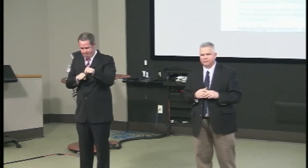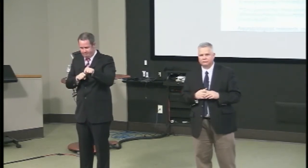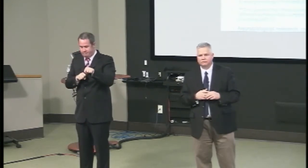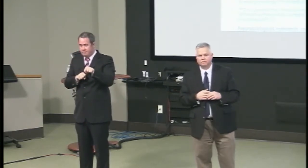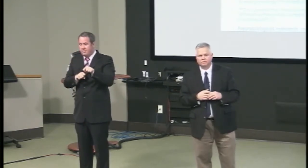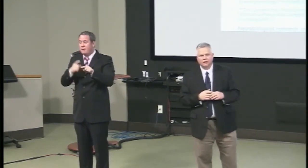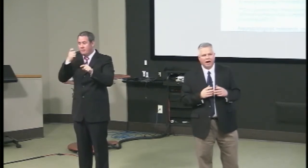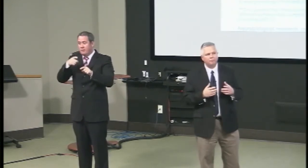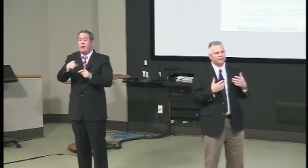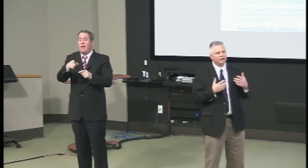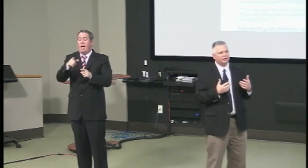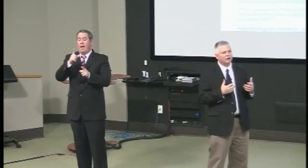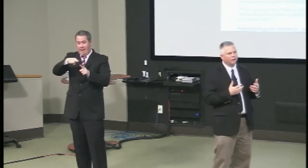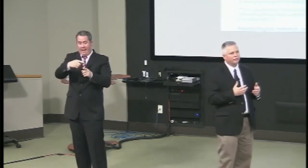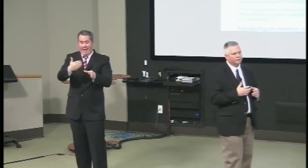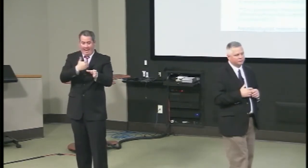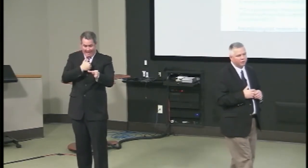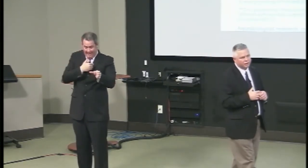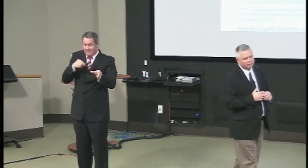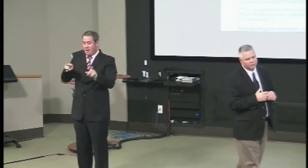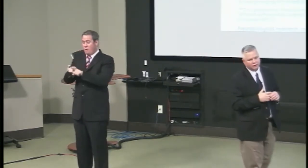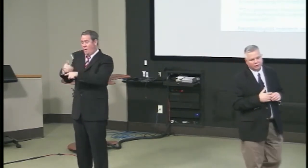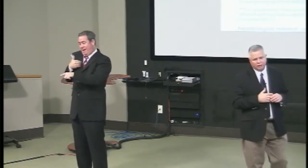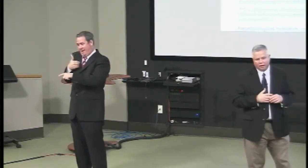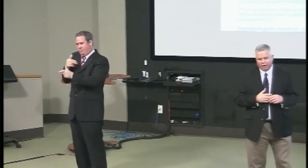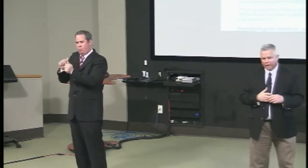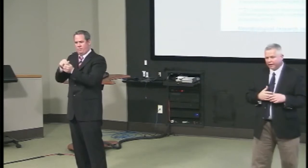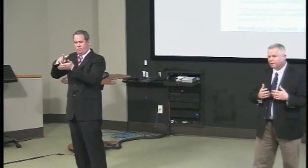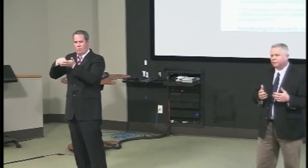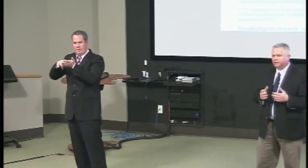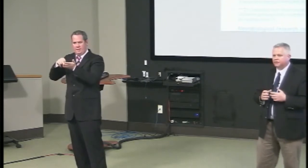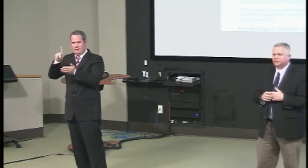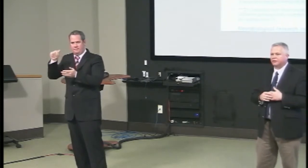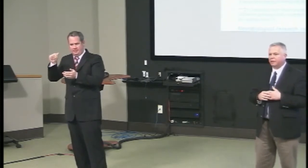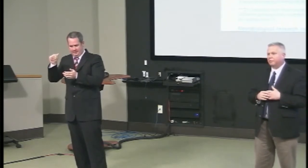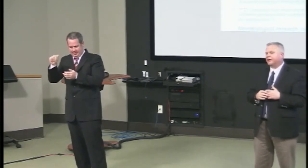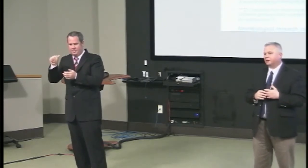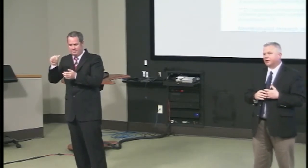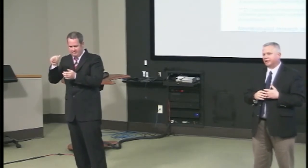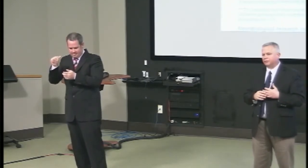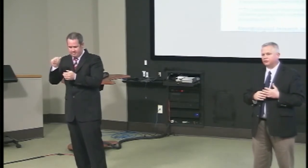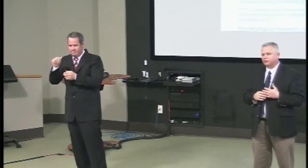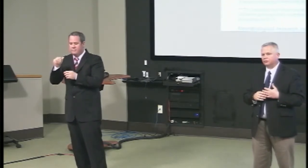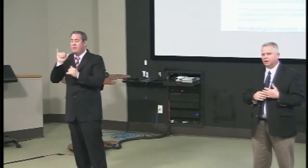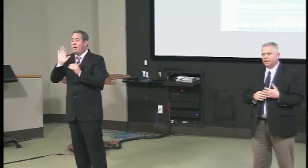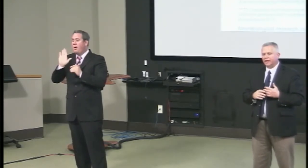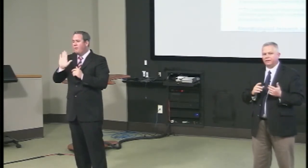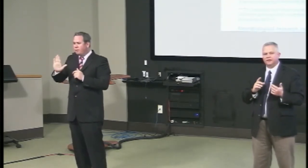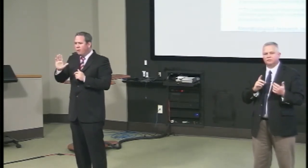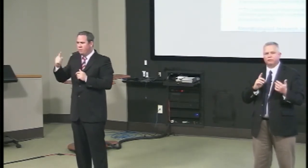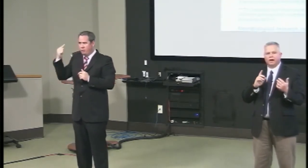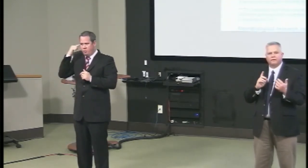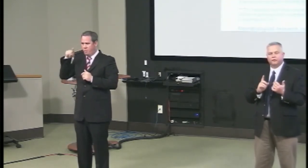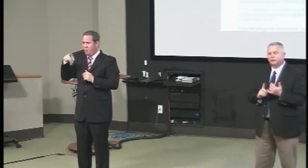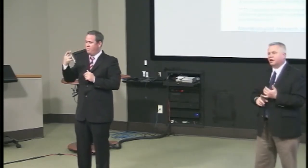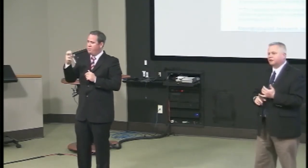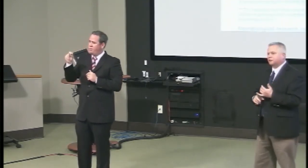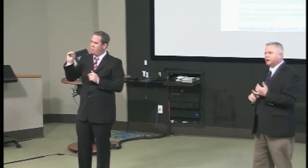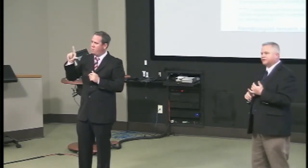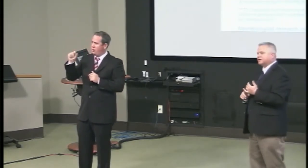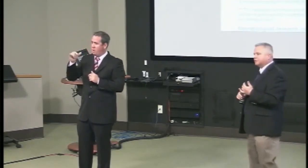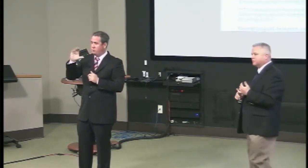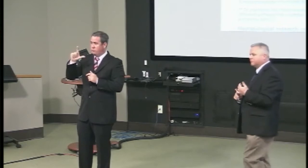processing, operating on the spoken elements that make up a language. And these